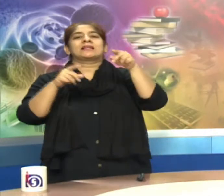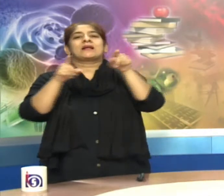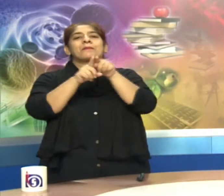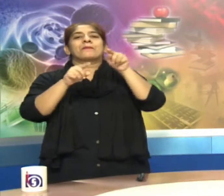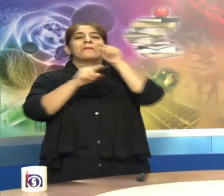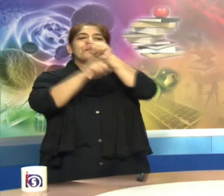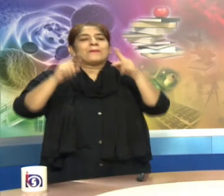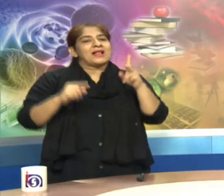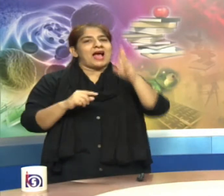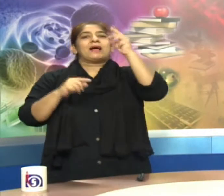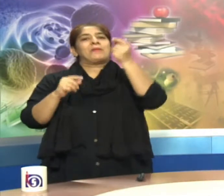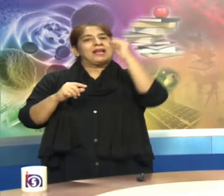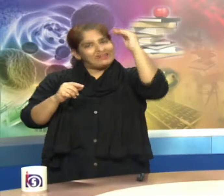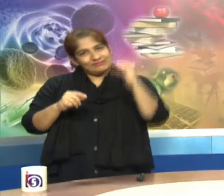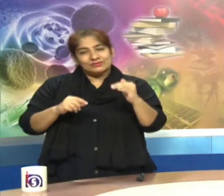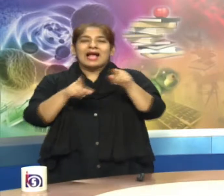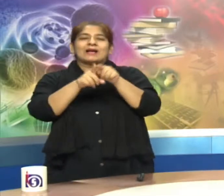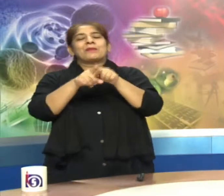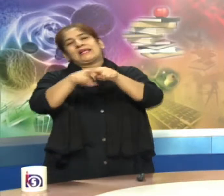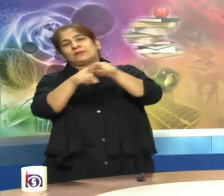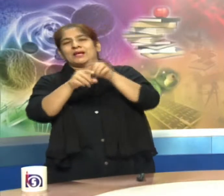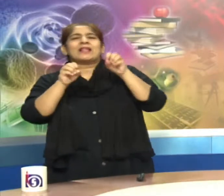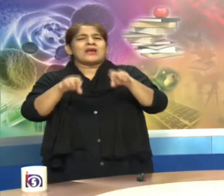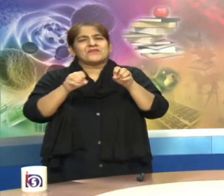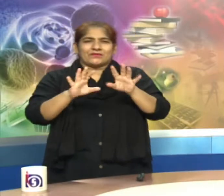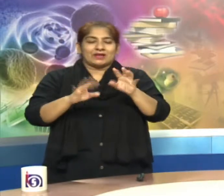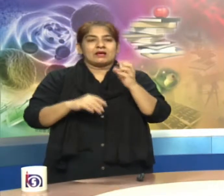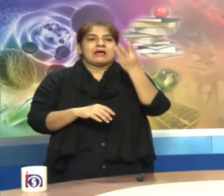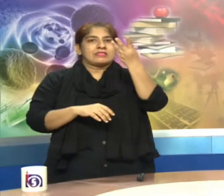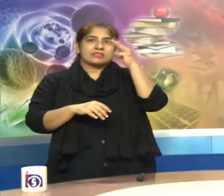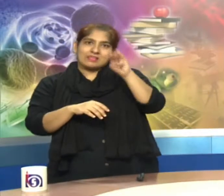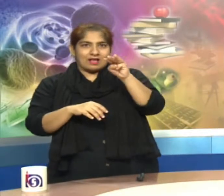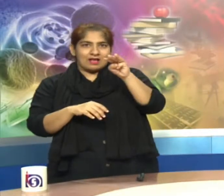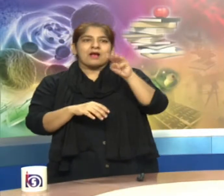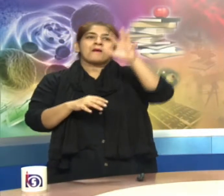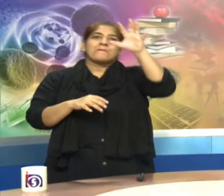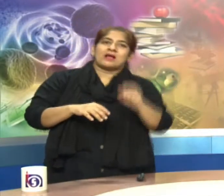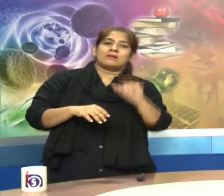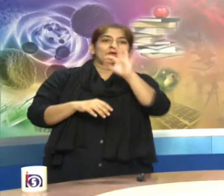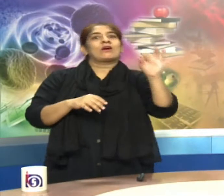sometimes companies they themselves reduce the price as an offer. So they give